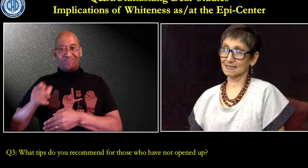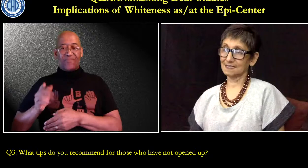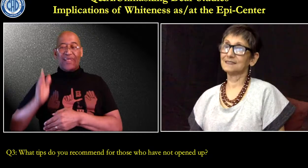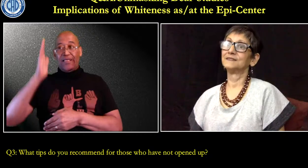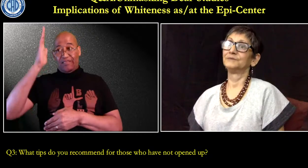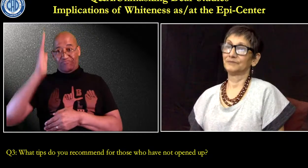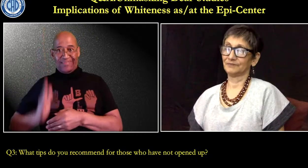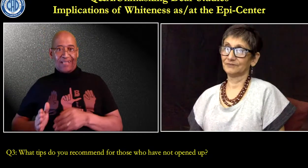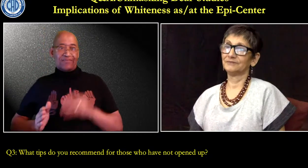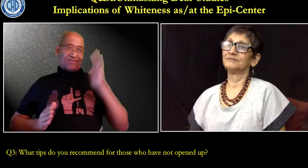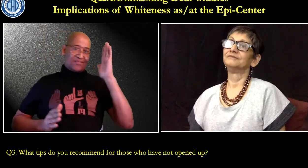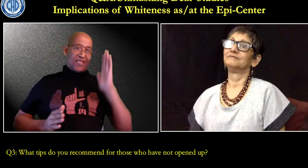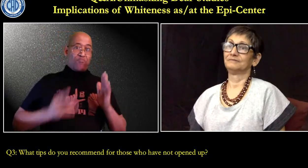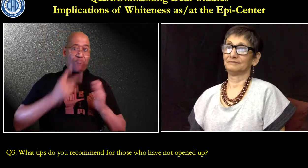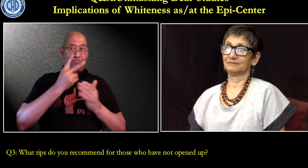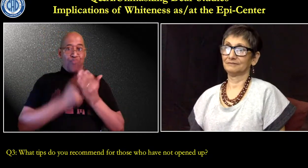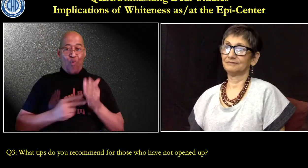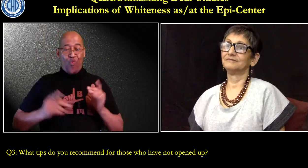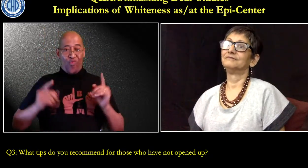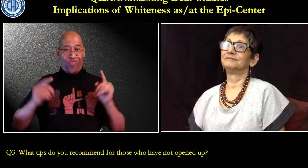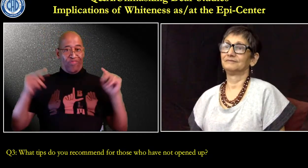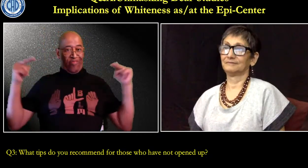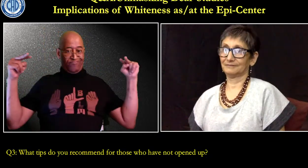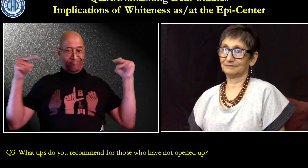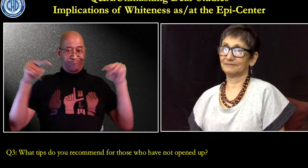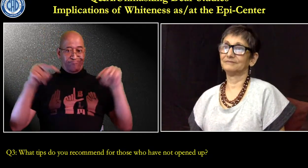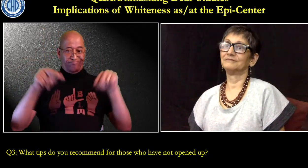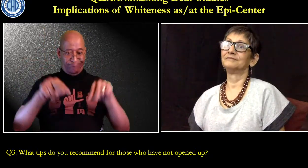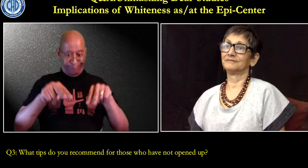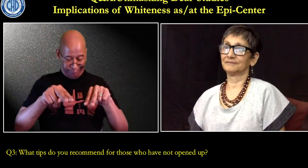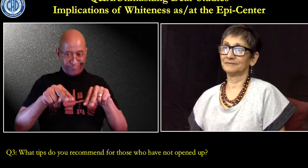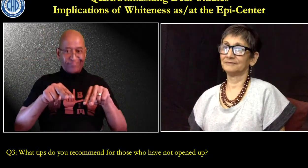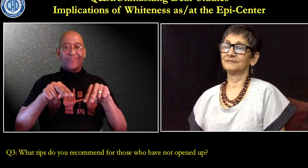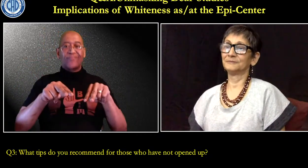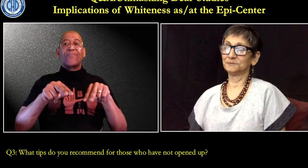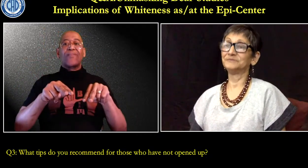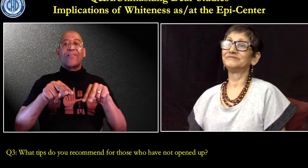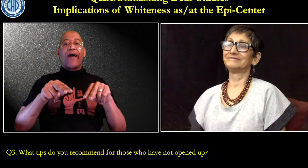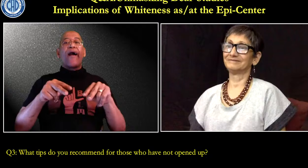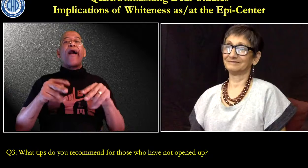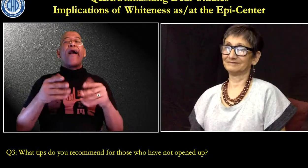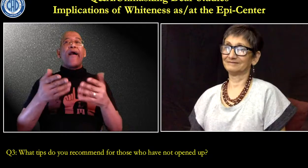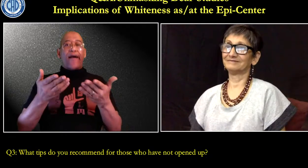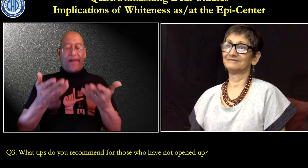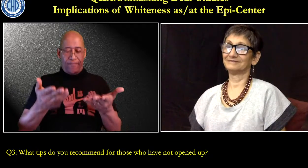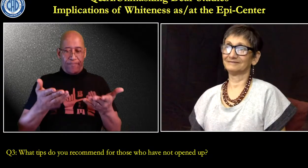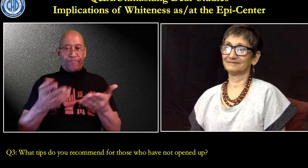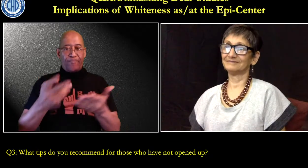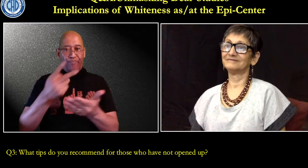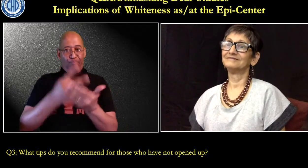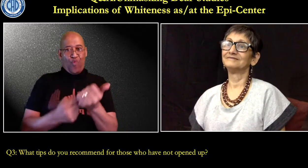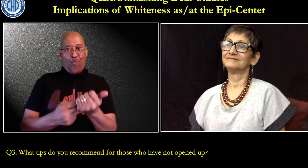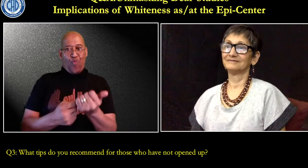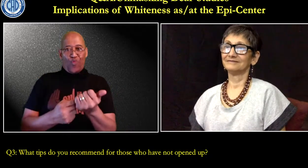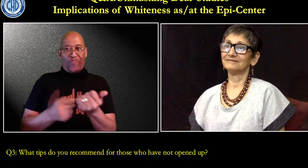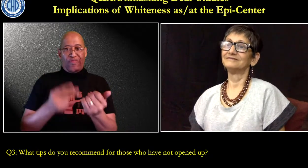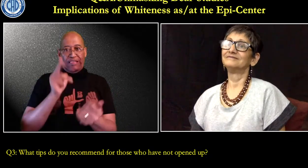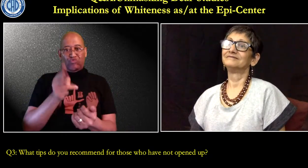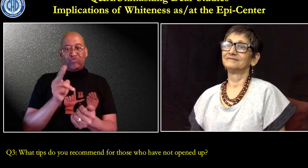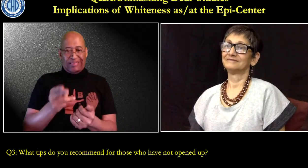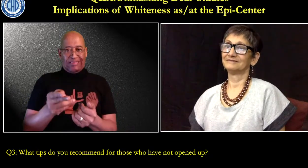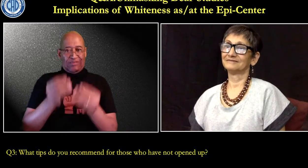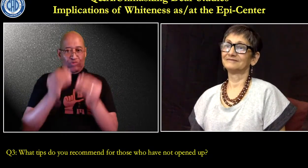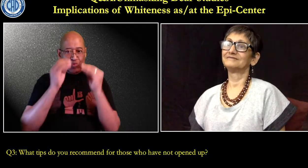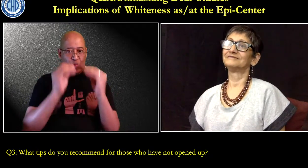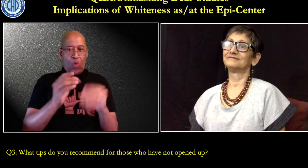colonization side, and then the other side as well, both sides. And literally looking at both perspectives and